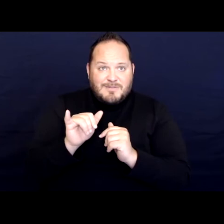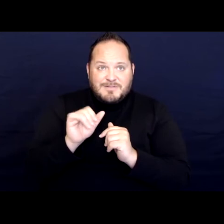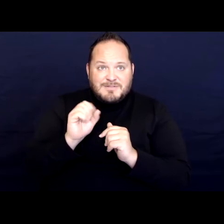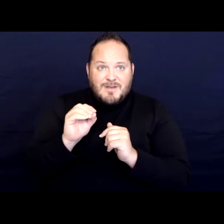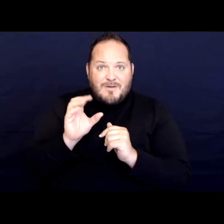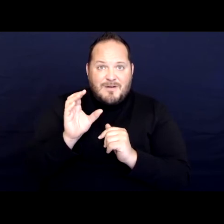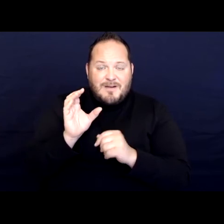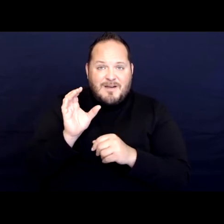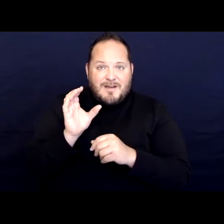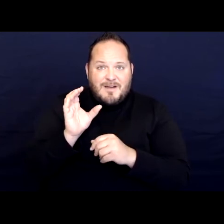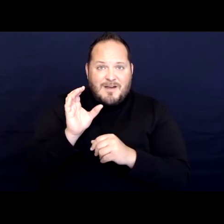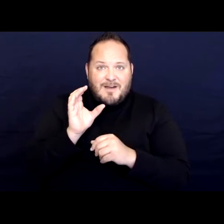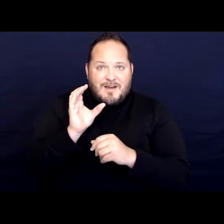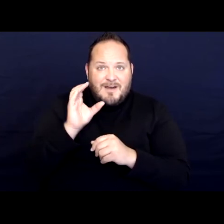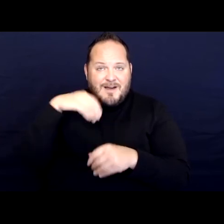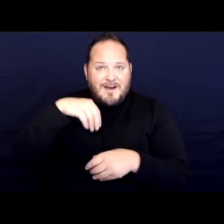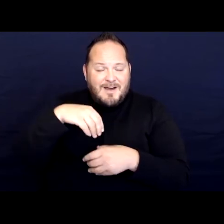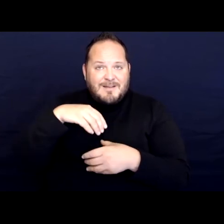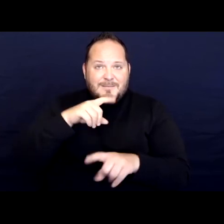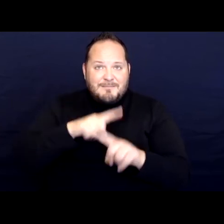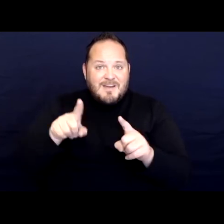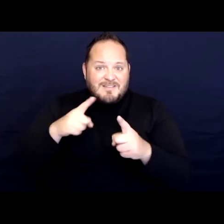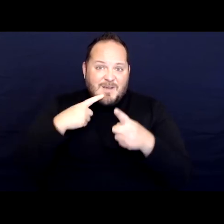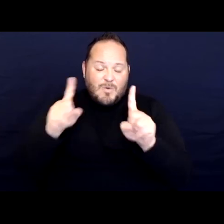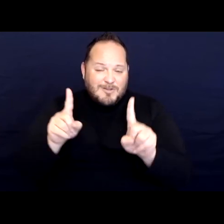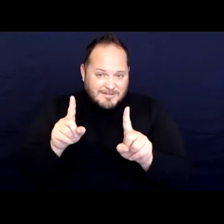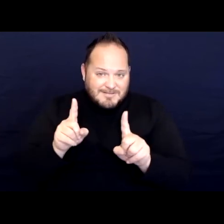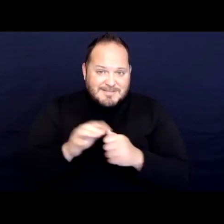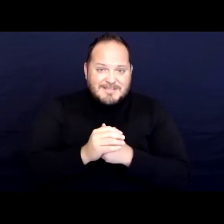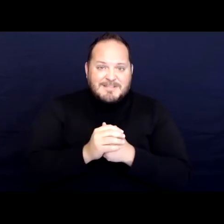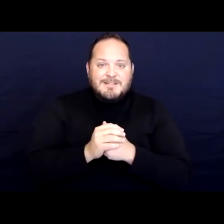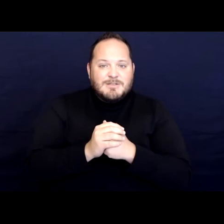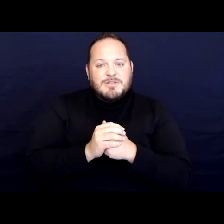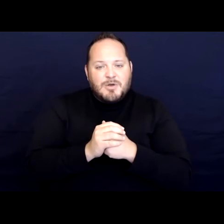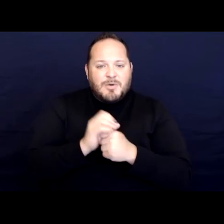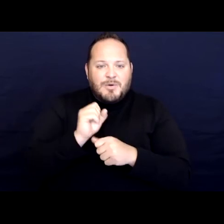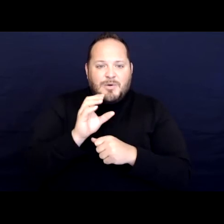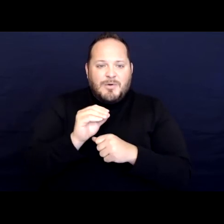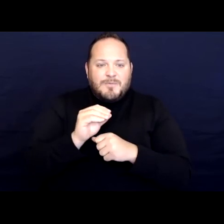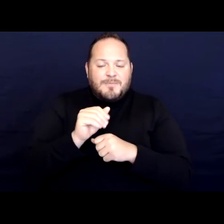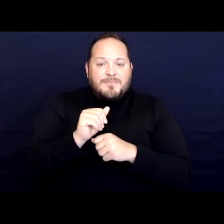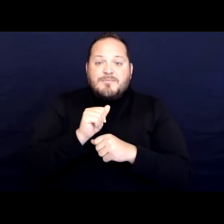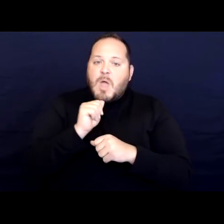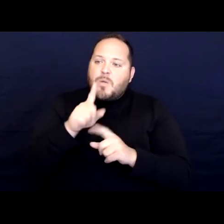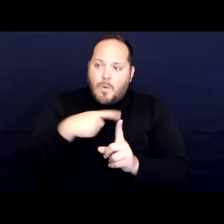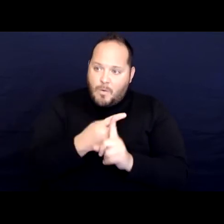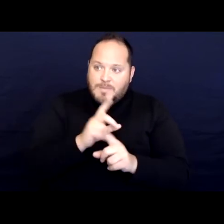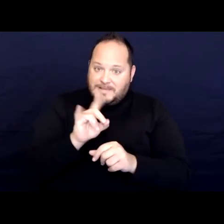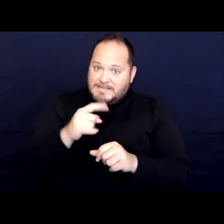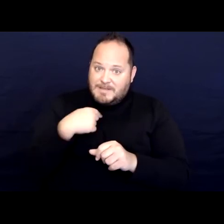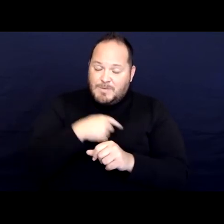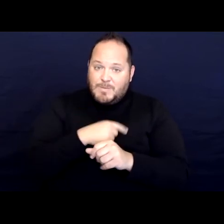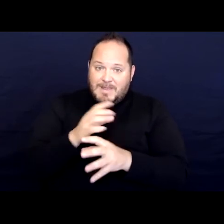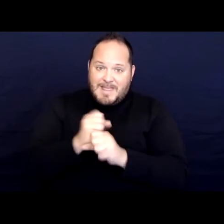um, in thinking, but it worked. And so not only did we get